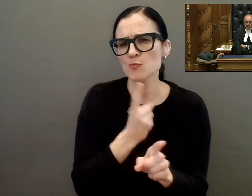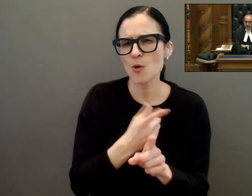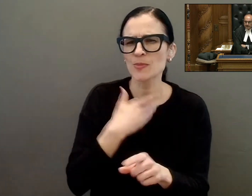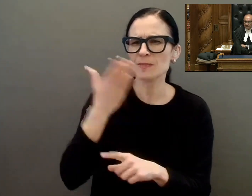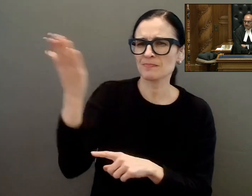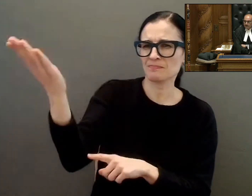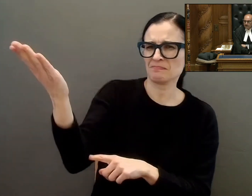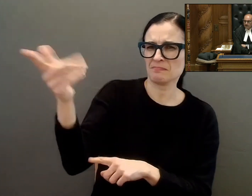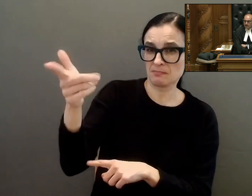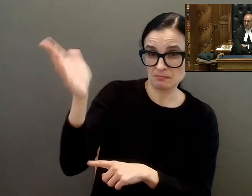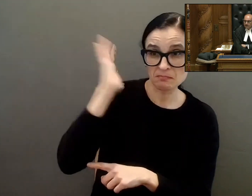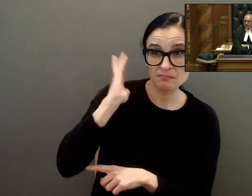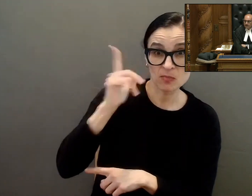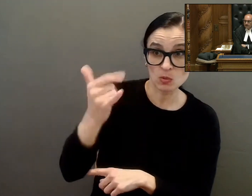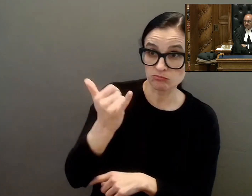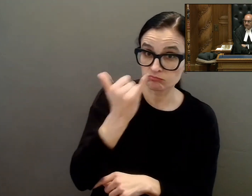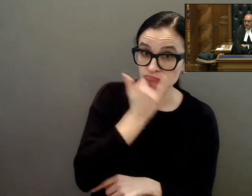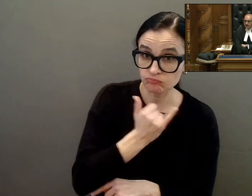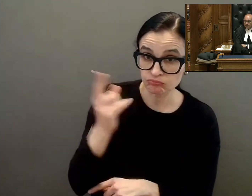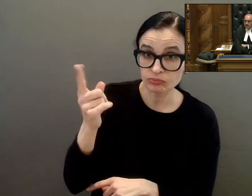Premier.